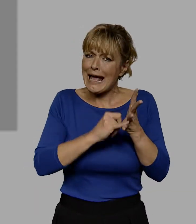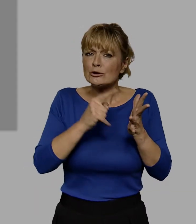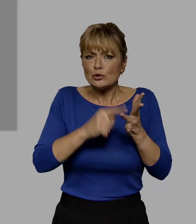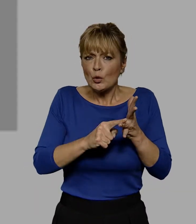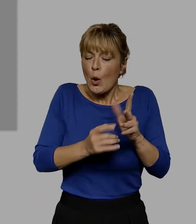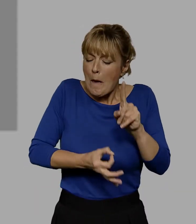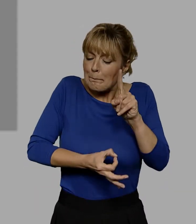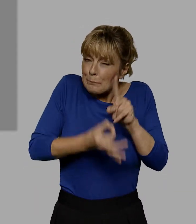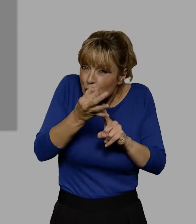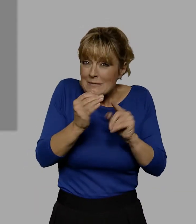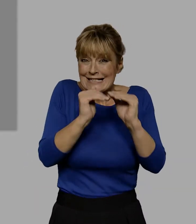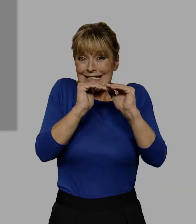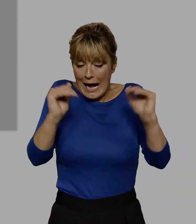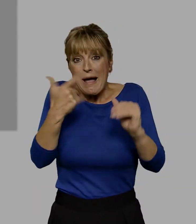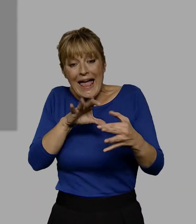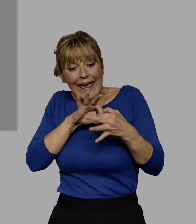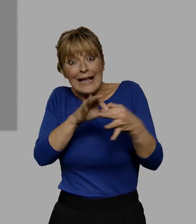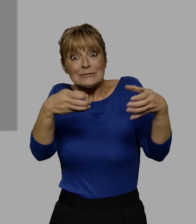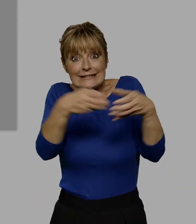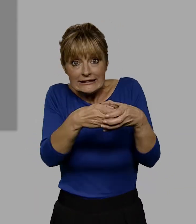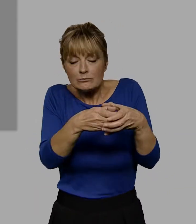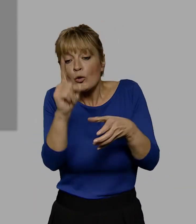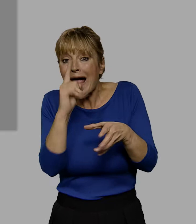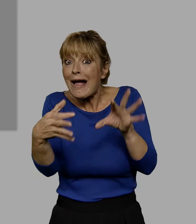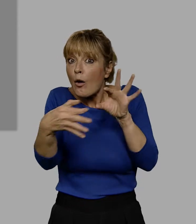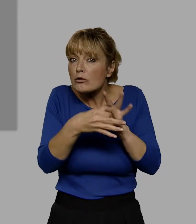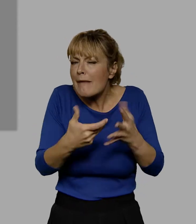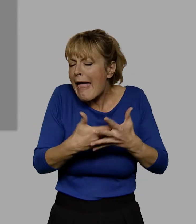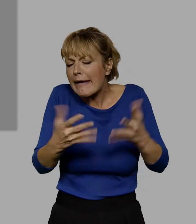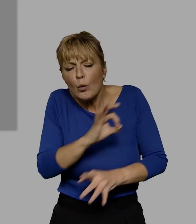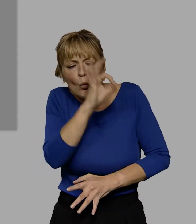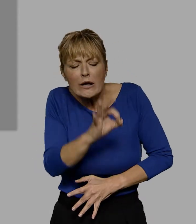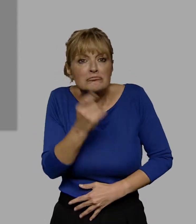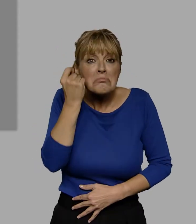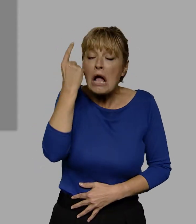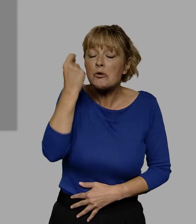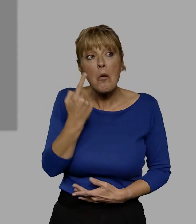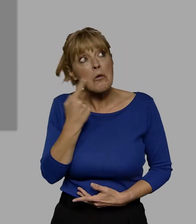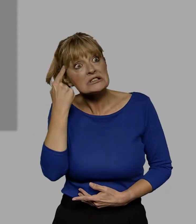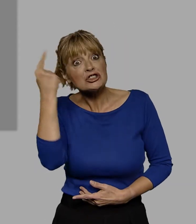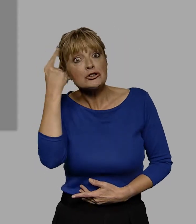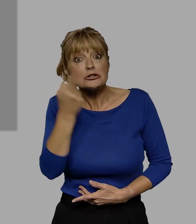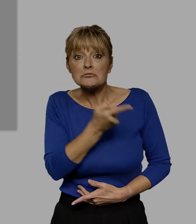SPSO's Improvement, Standards and Engagement team can be contacted with any questions, ideas or suggestions.